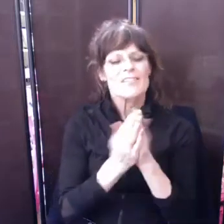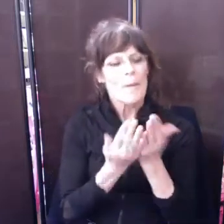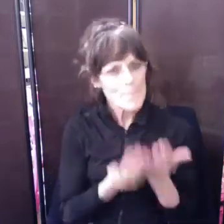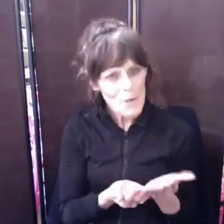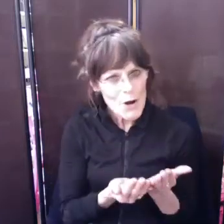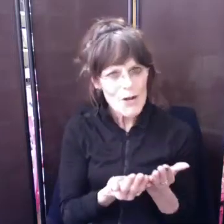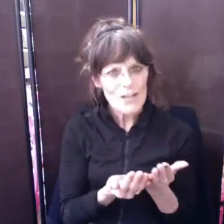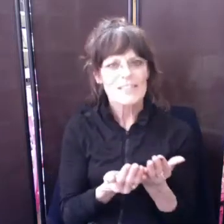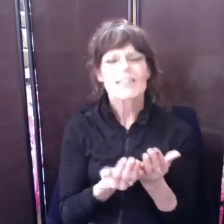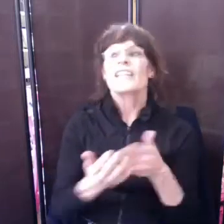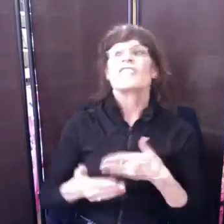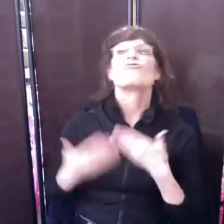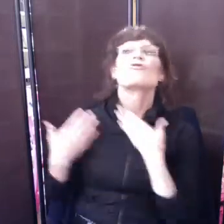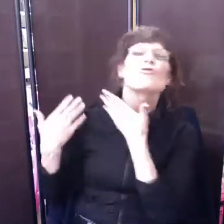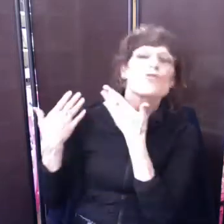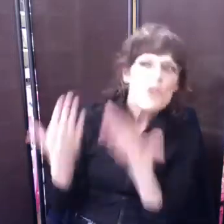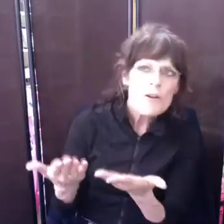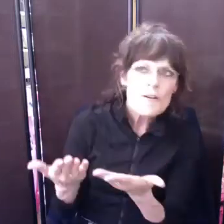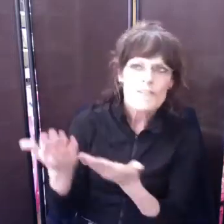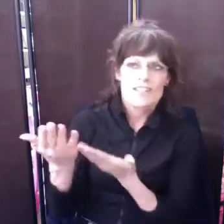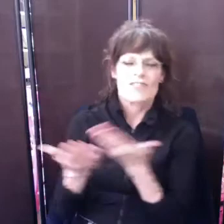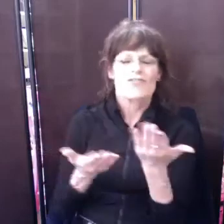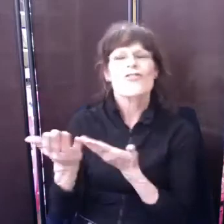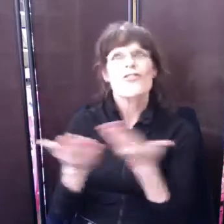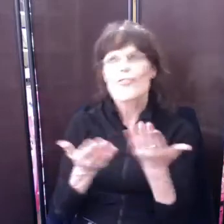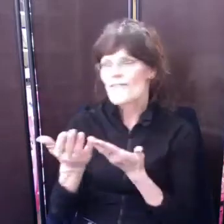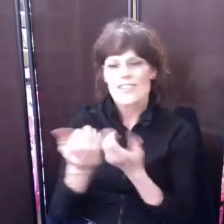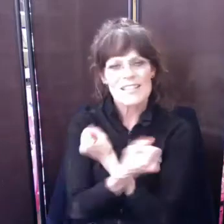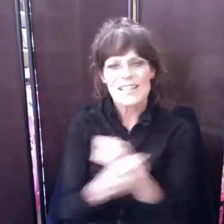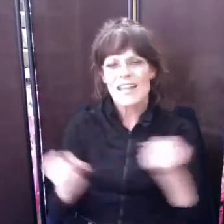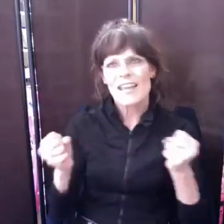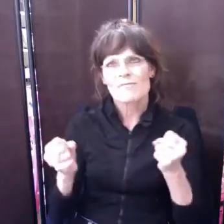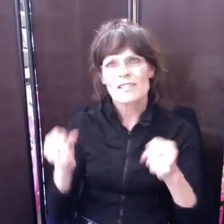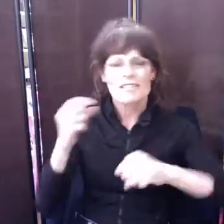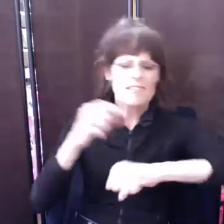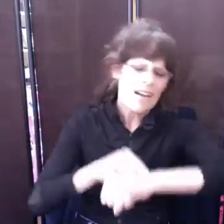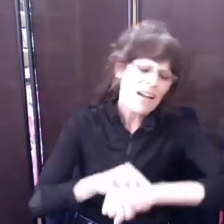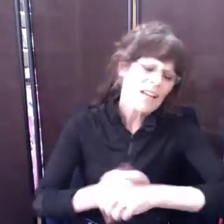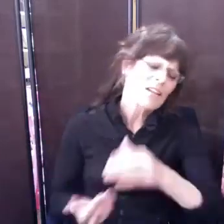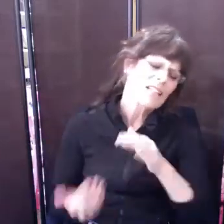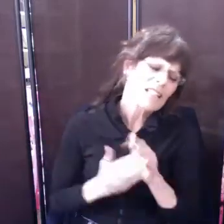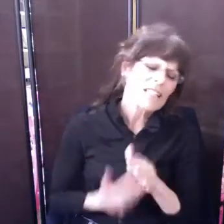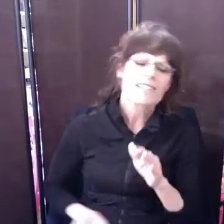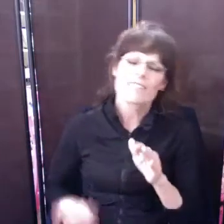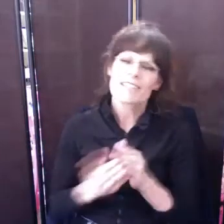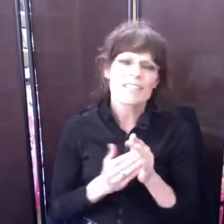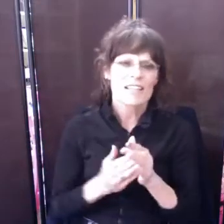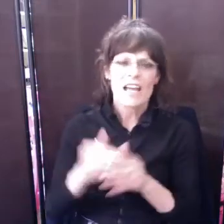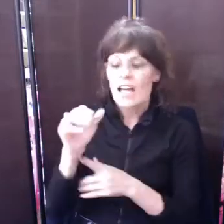being of service. You know, service is the thing that has saved me time and time again. You know, Alcoholics Anonymous provides us